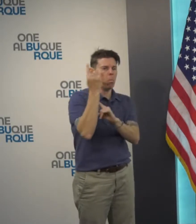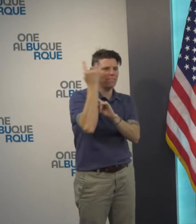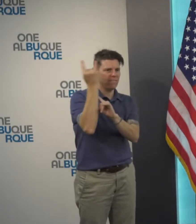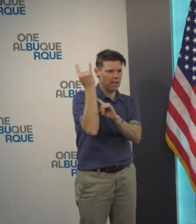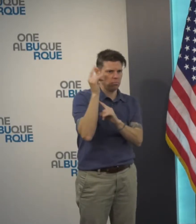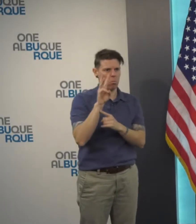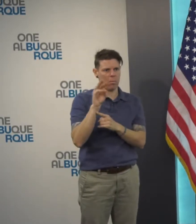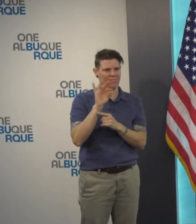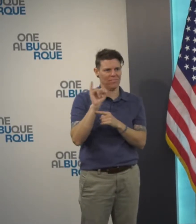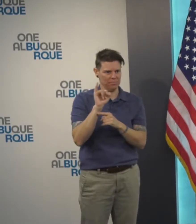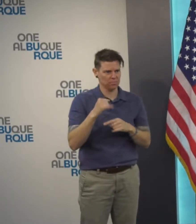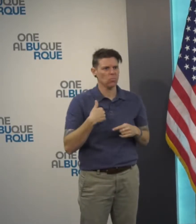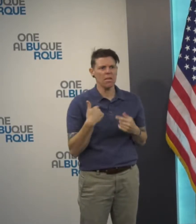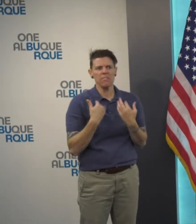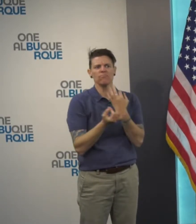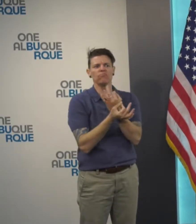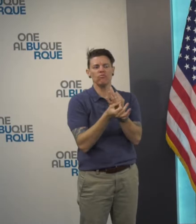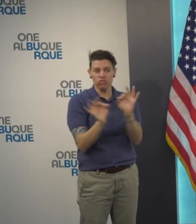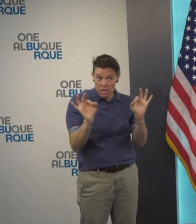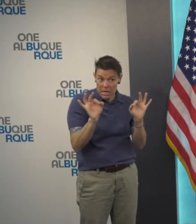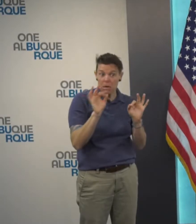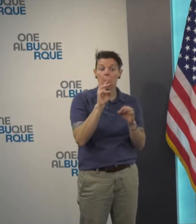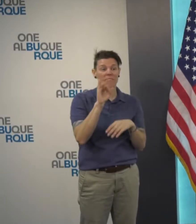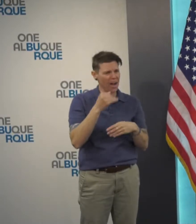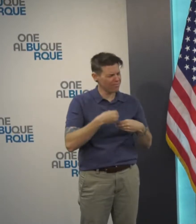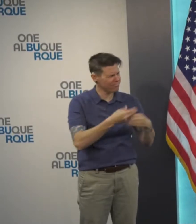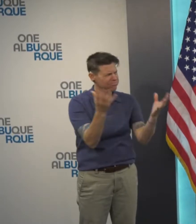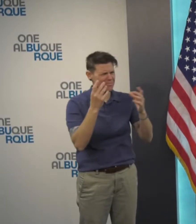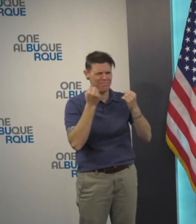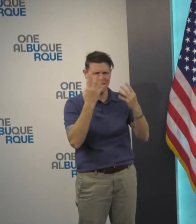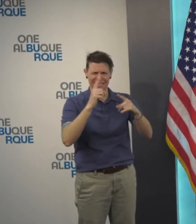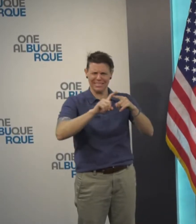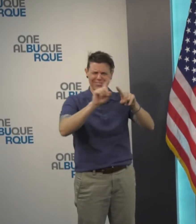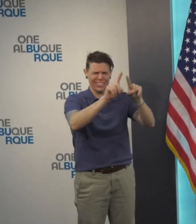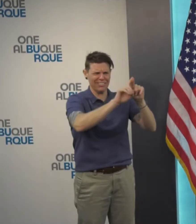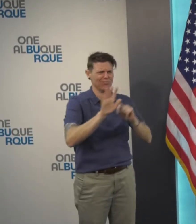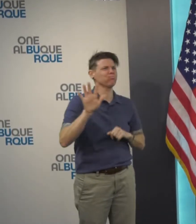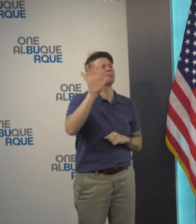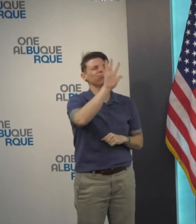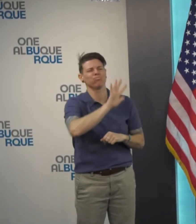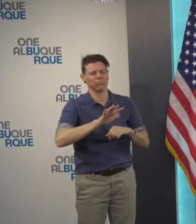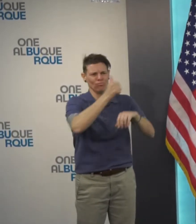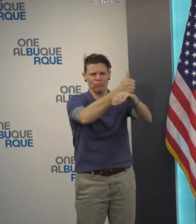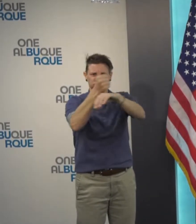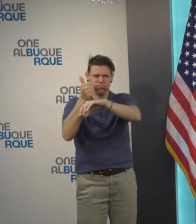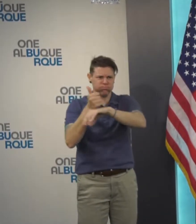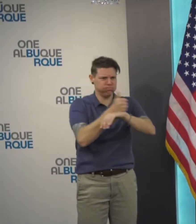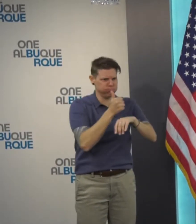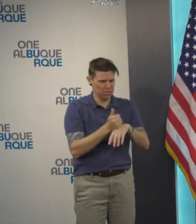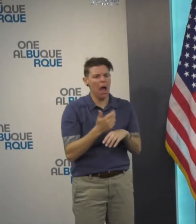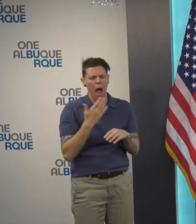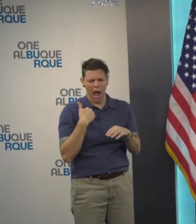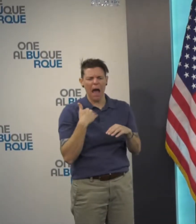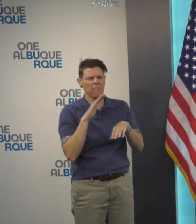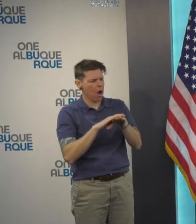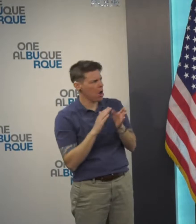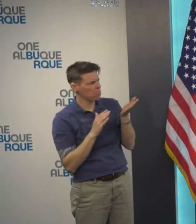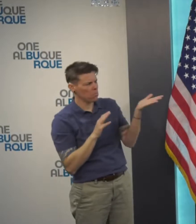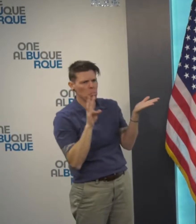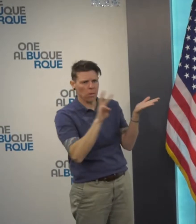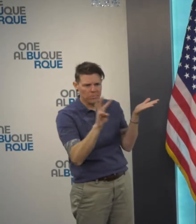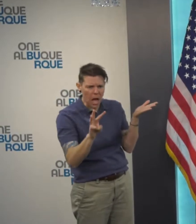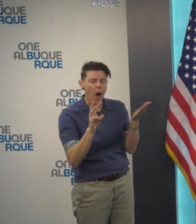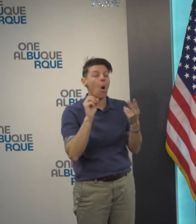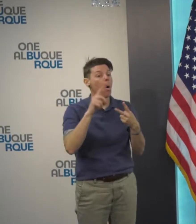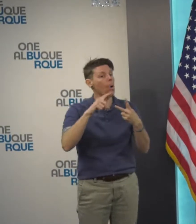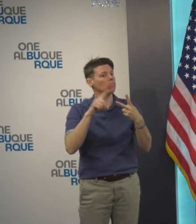Wi-Fi access all across the city. These locations are available again on our website or by calling 311. And UNM